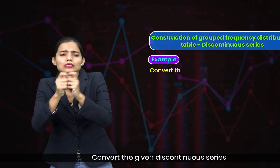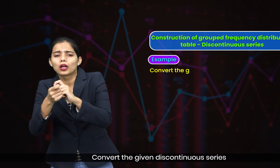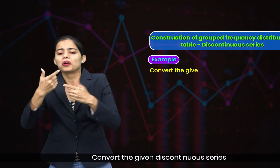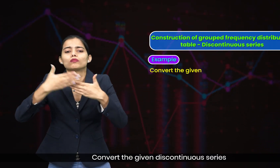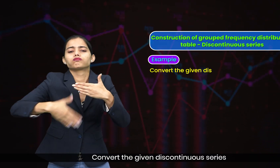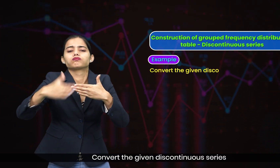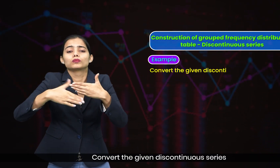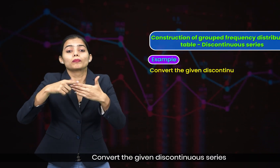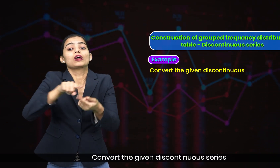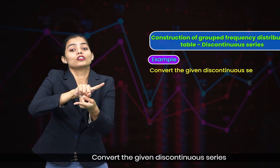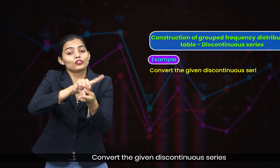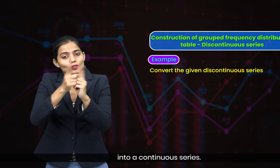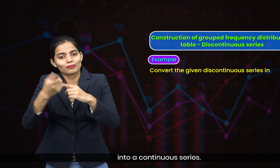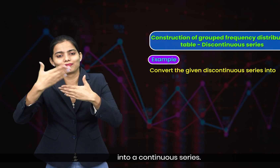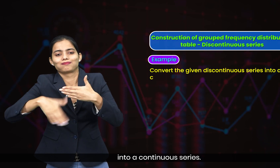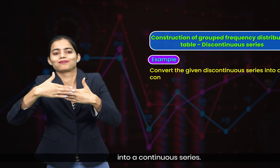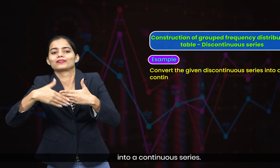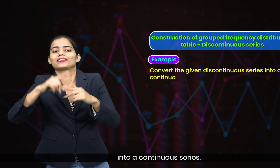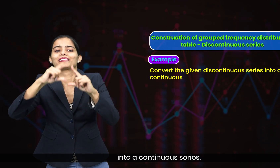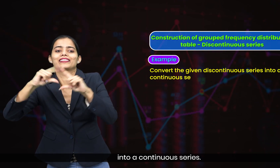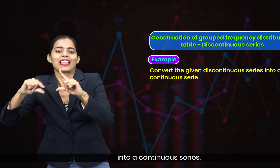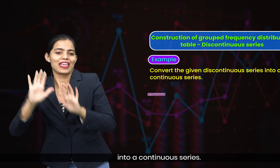given discontinuous series into a continuous series.